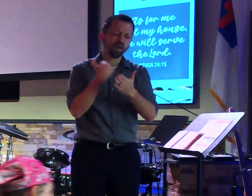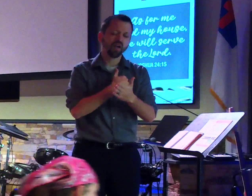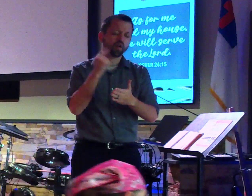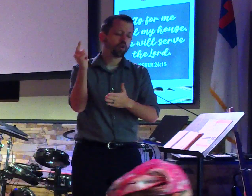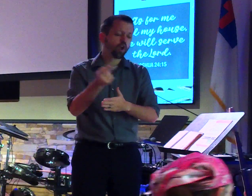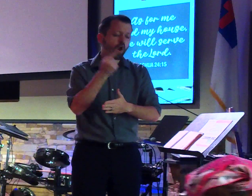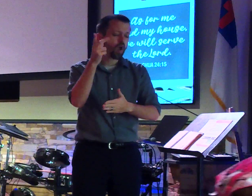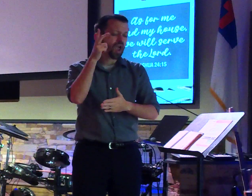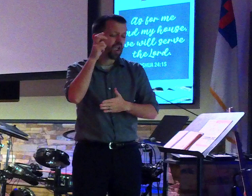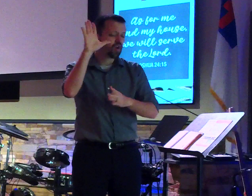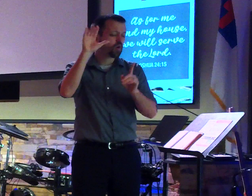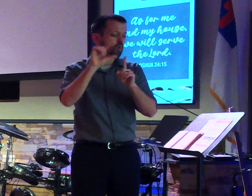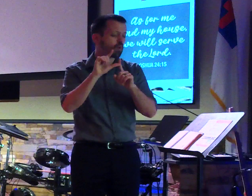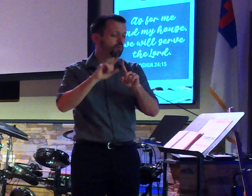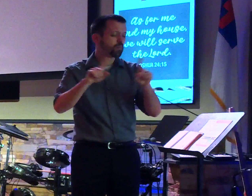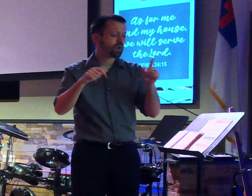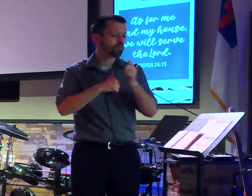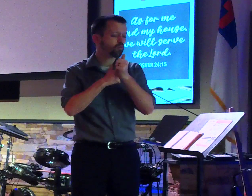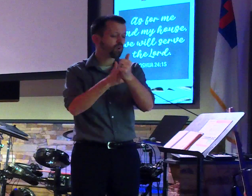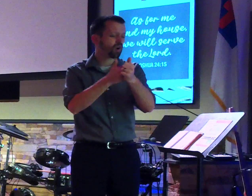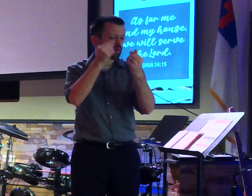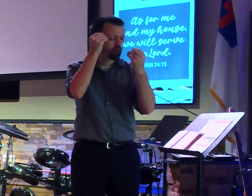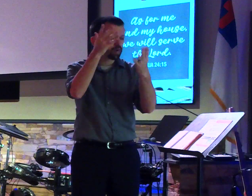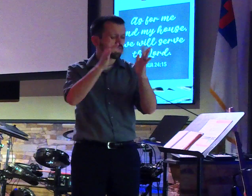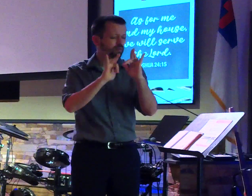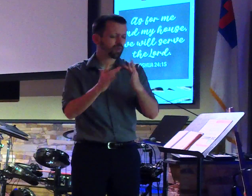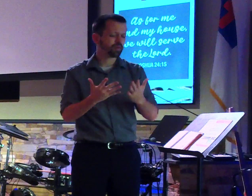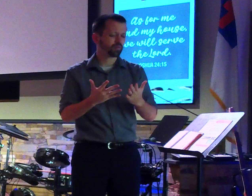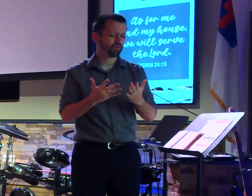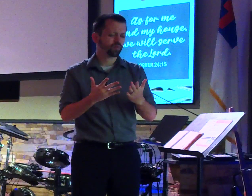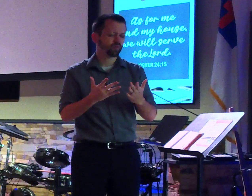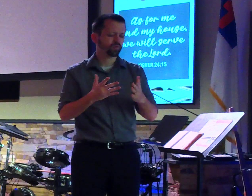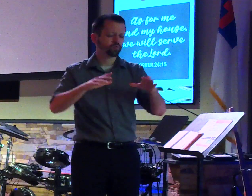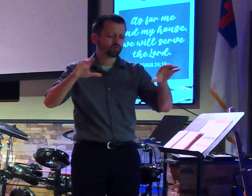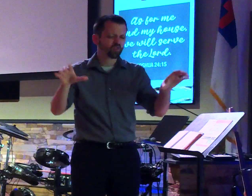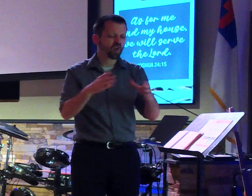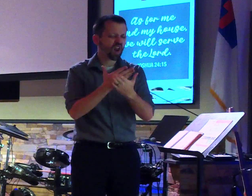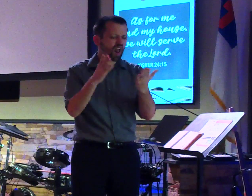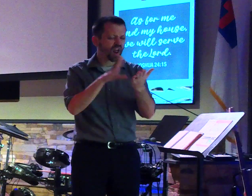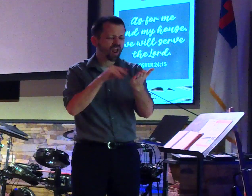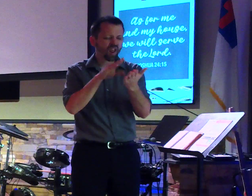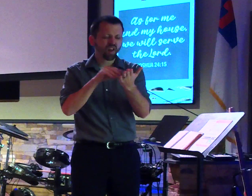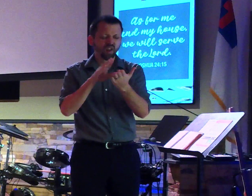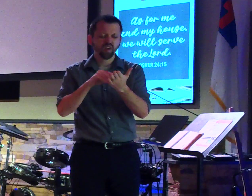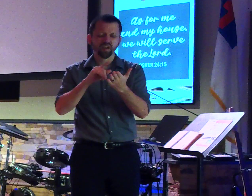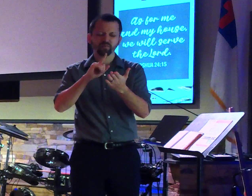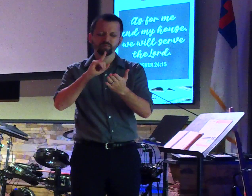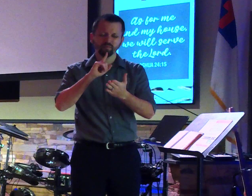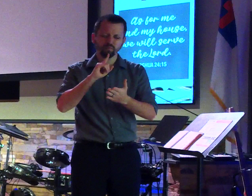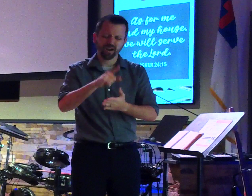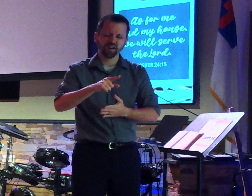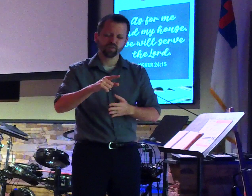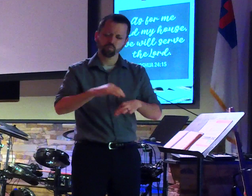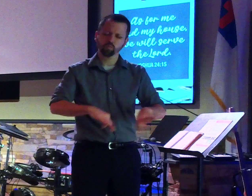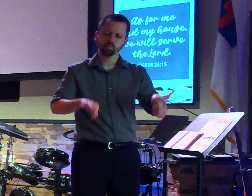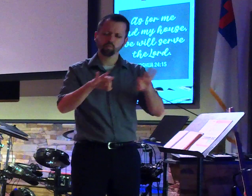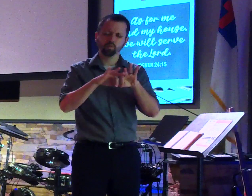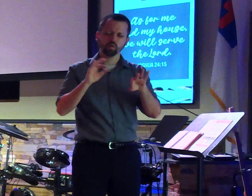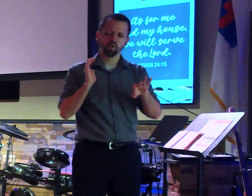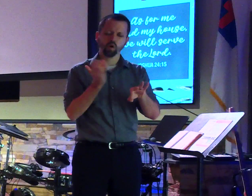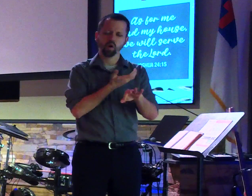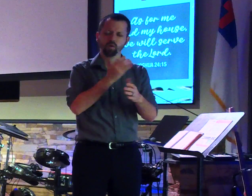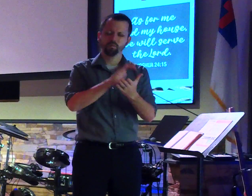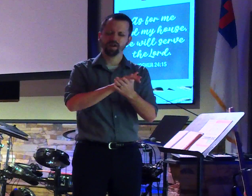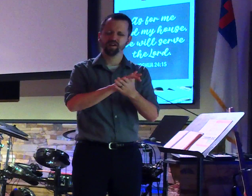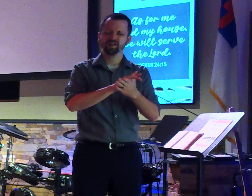put into practice what we're learning. Particularly, Lord, in our marriages, Lord. I know that in a crowd this